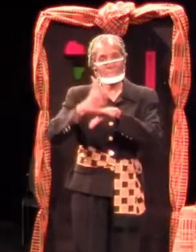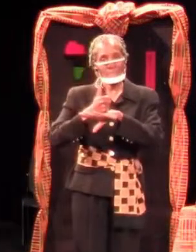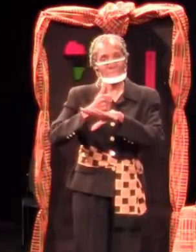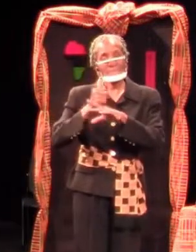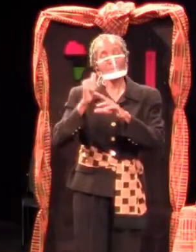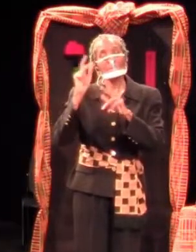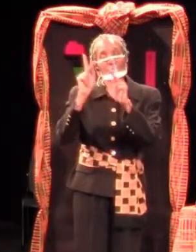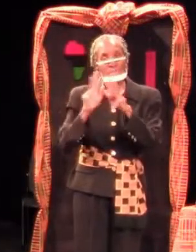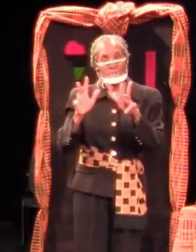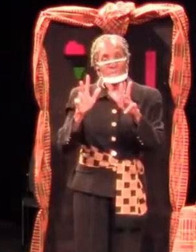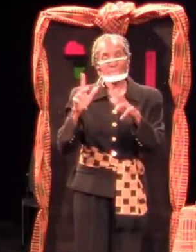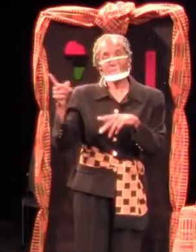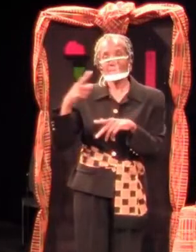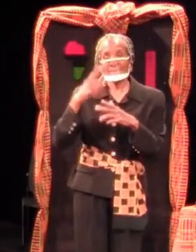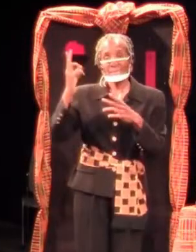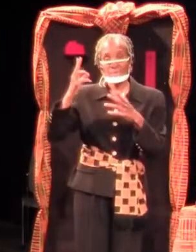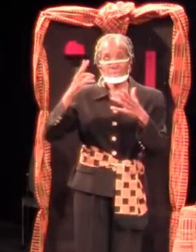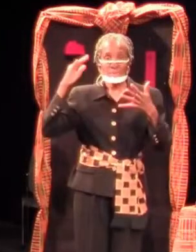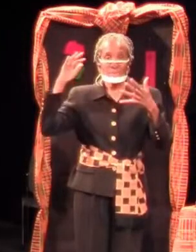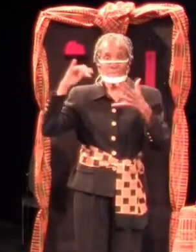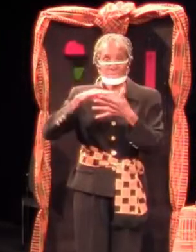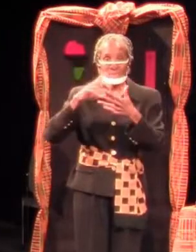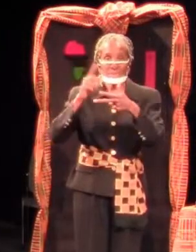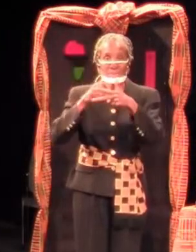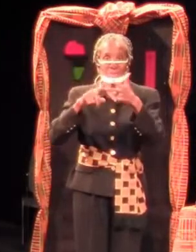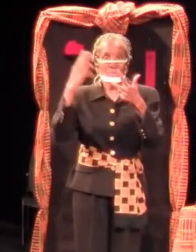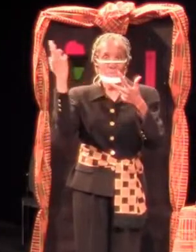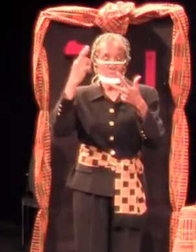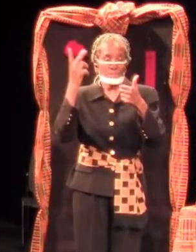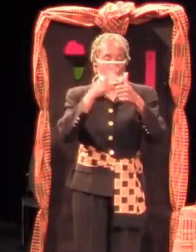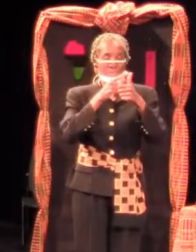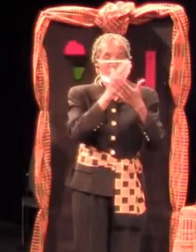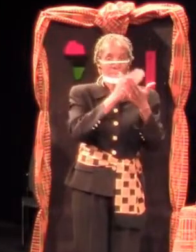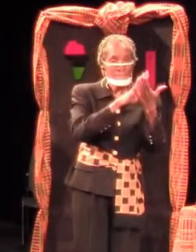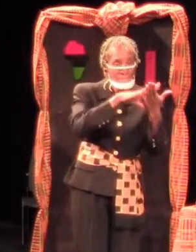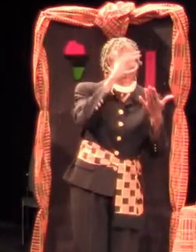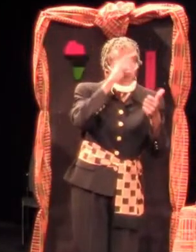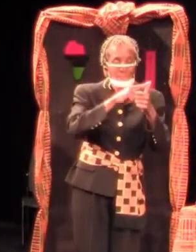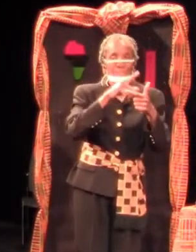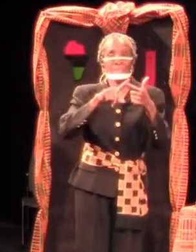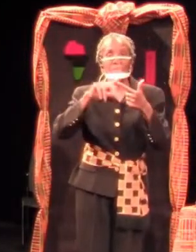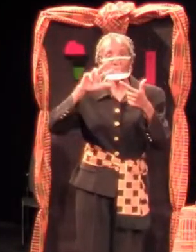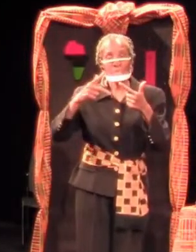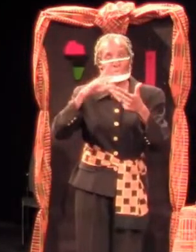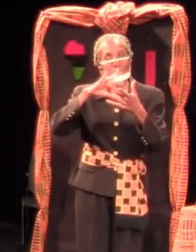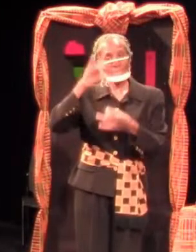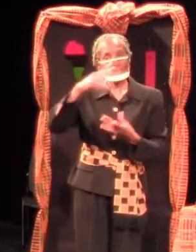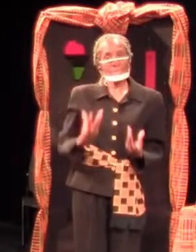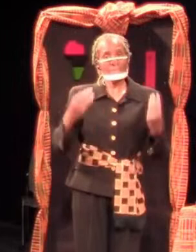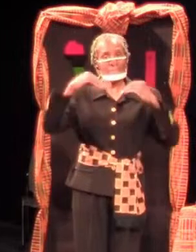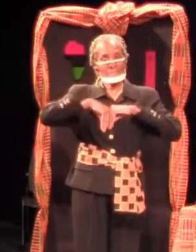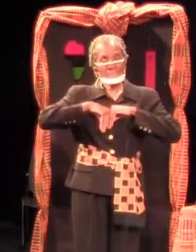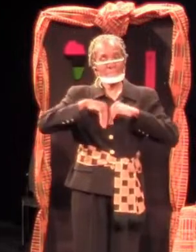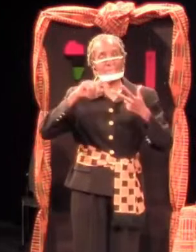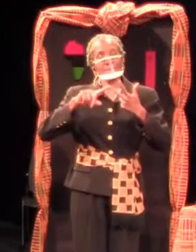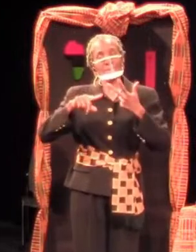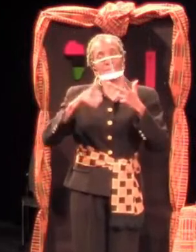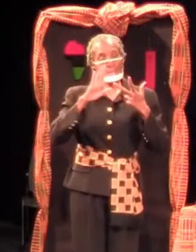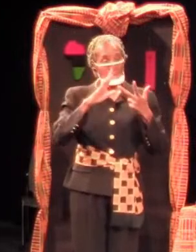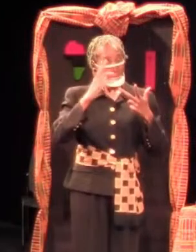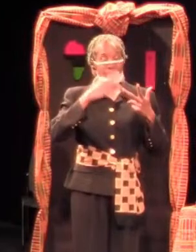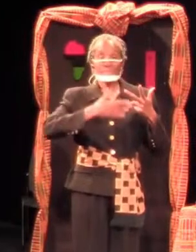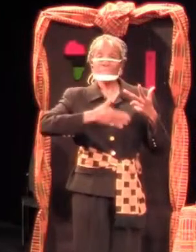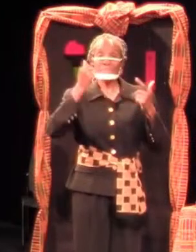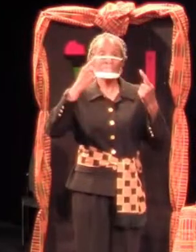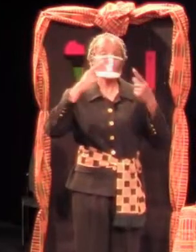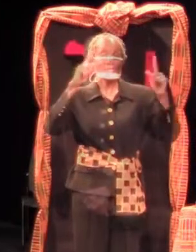we study history for three reasons: to learn its lessons, to absorb its spirits, and to emulate its